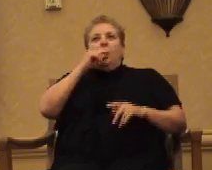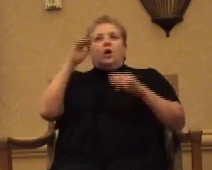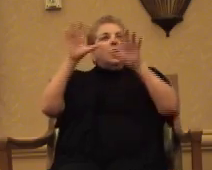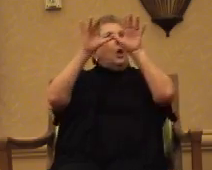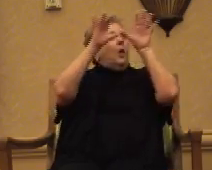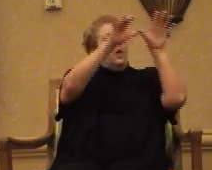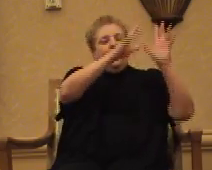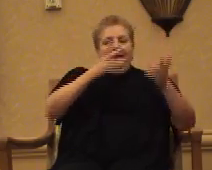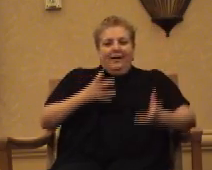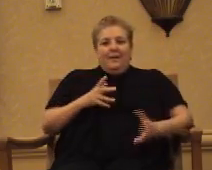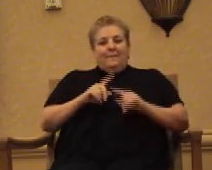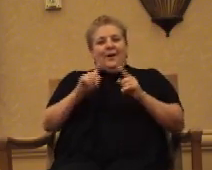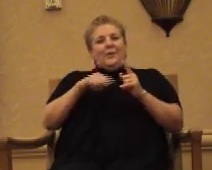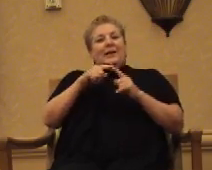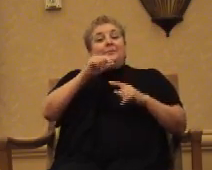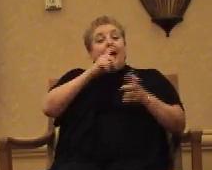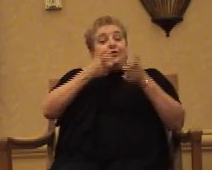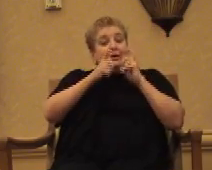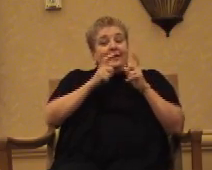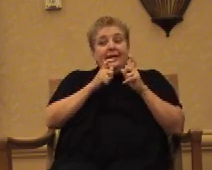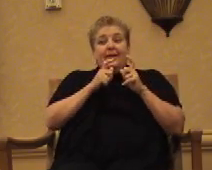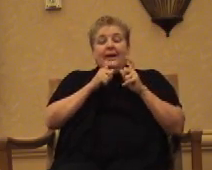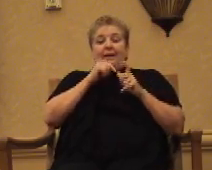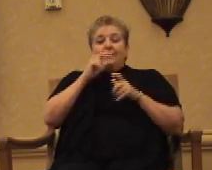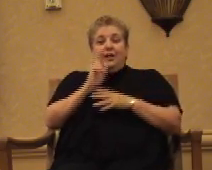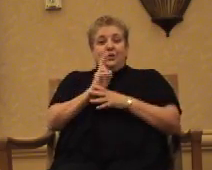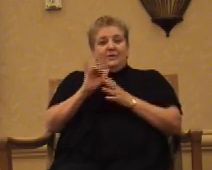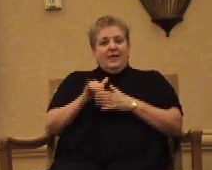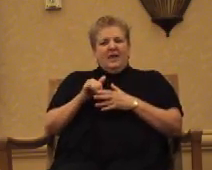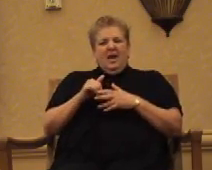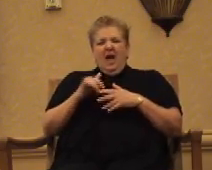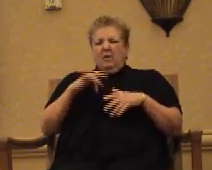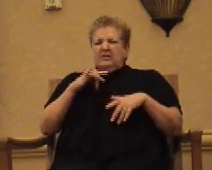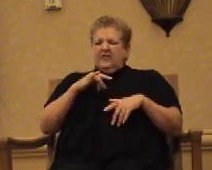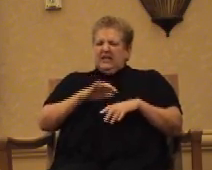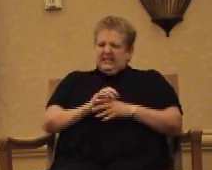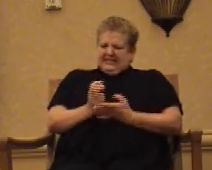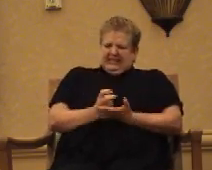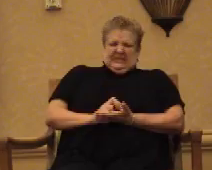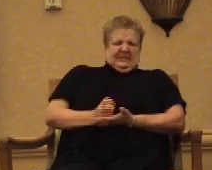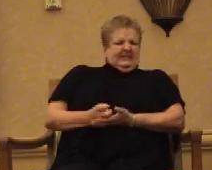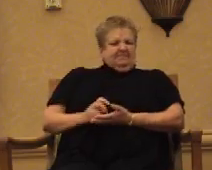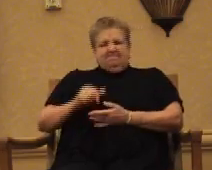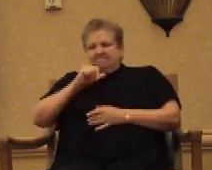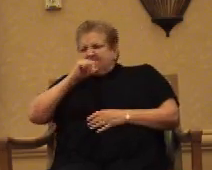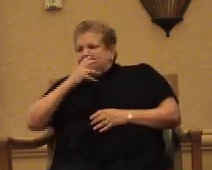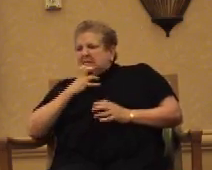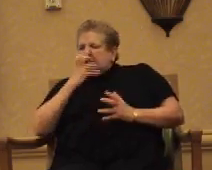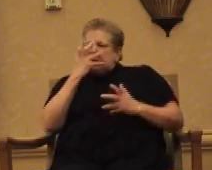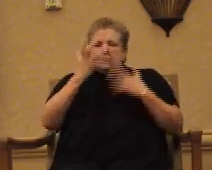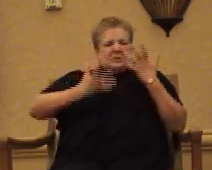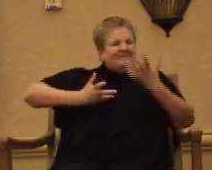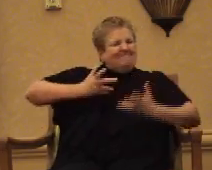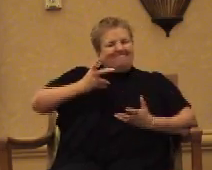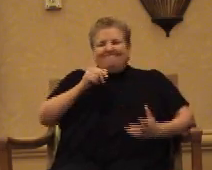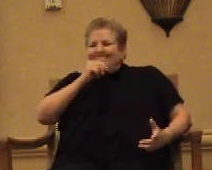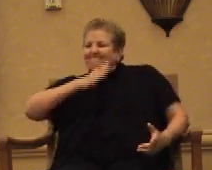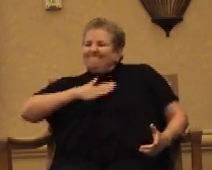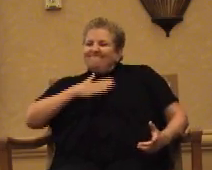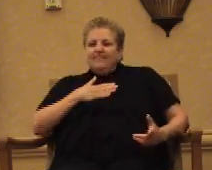But when I'm not drinking, I'm not on that, I'm restless, I'm irritable, and I'm discontented. And I blame people, places, and